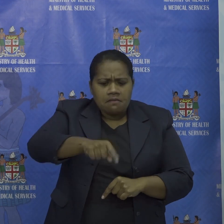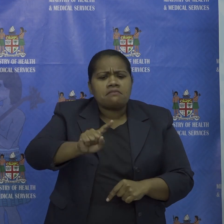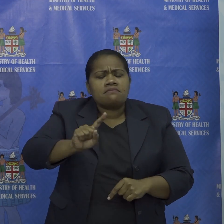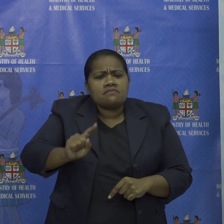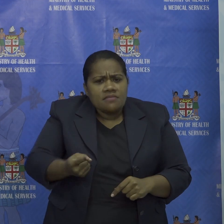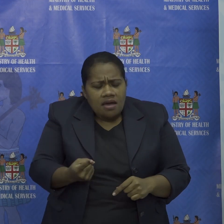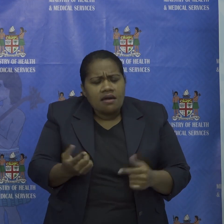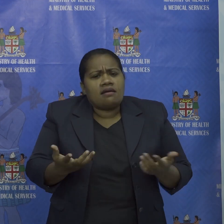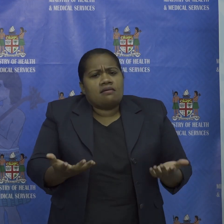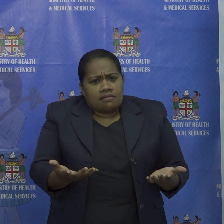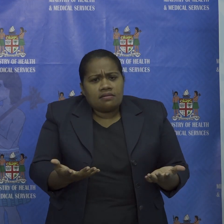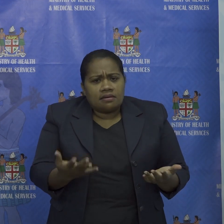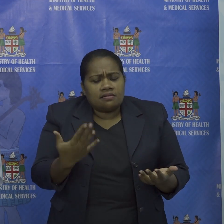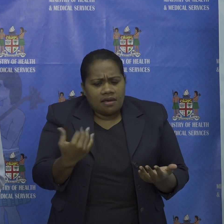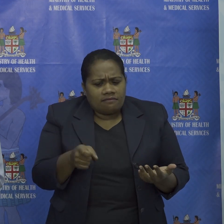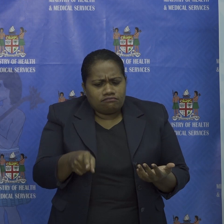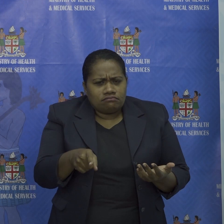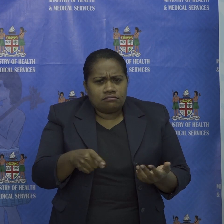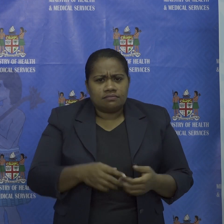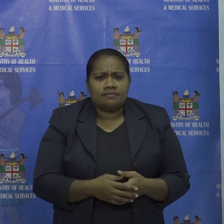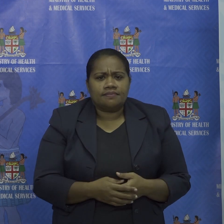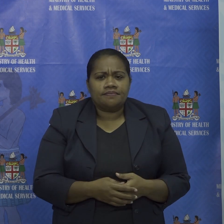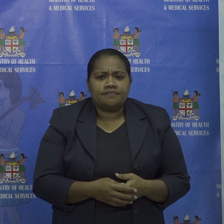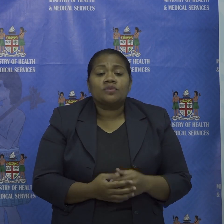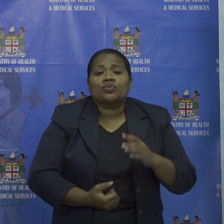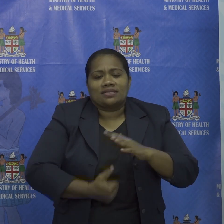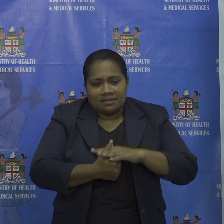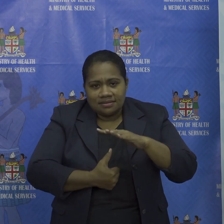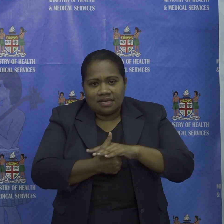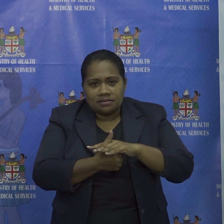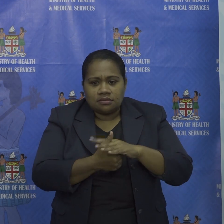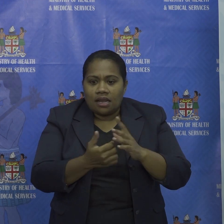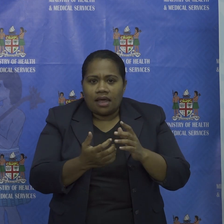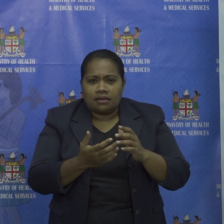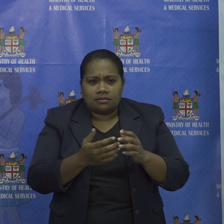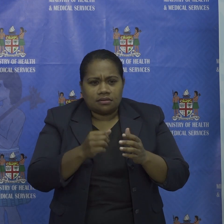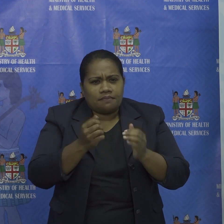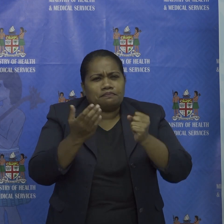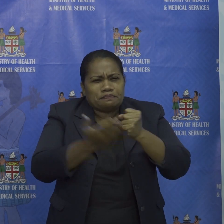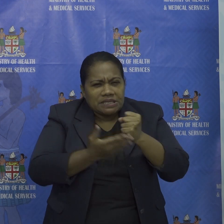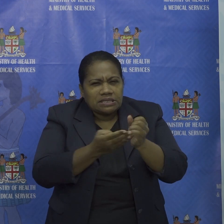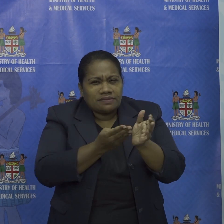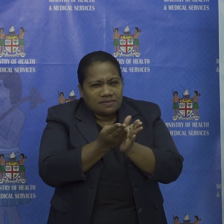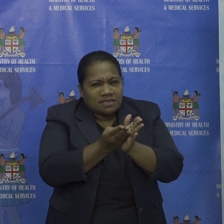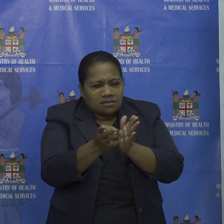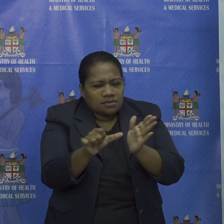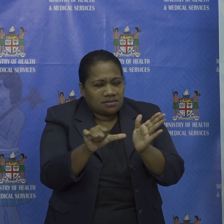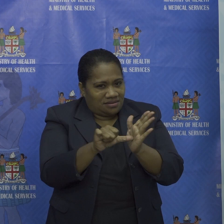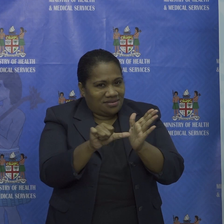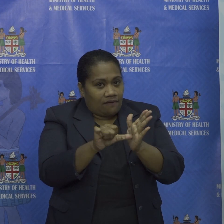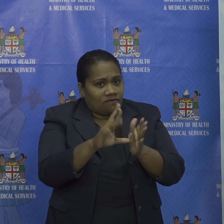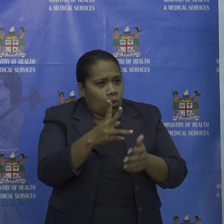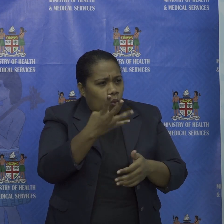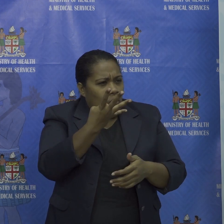nature of this restriction is going to make accessing basic services extremely difficult over the next 48 hours, if not